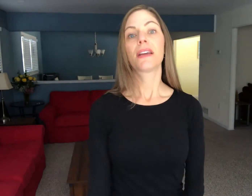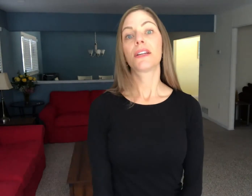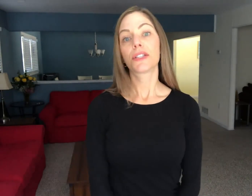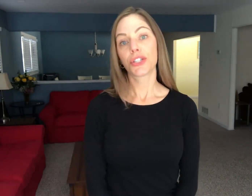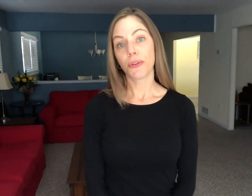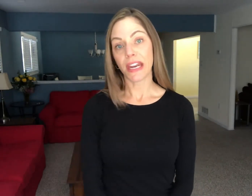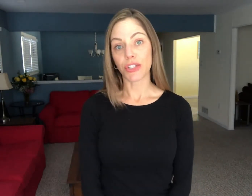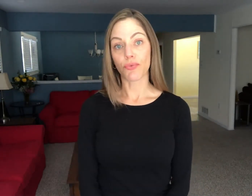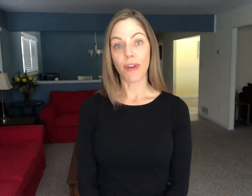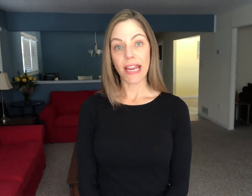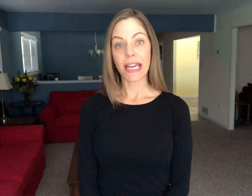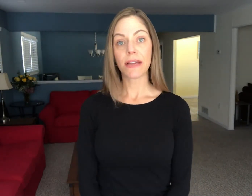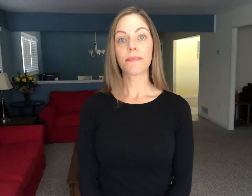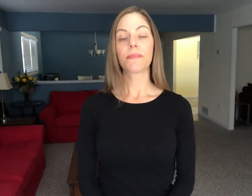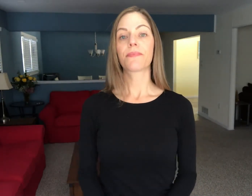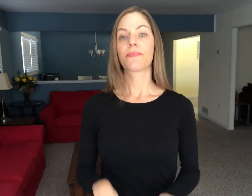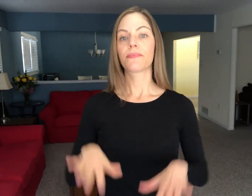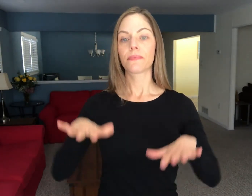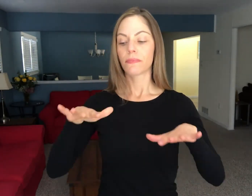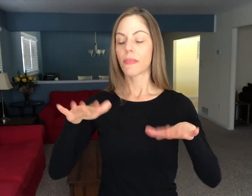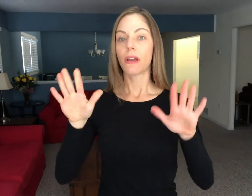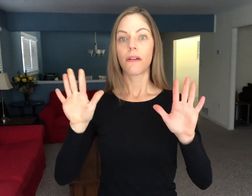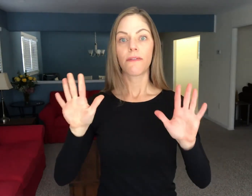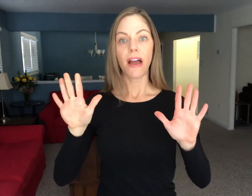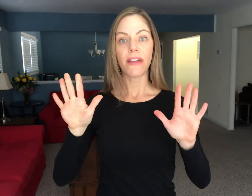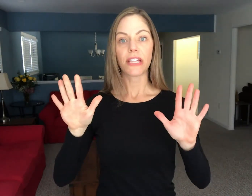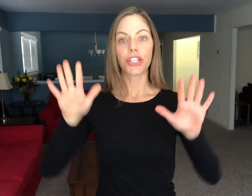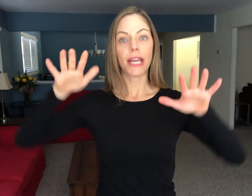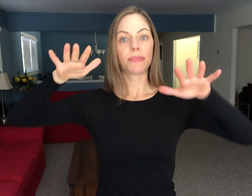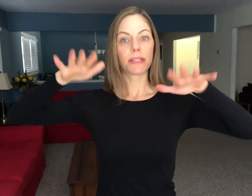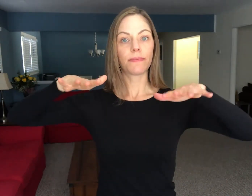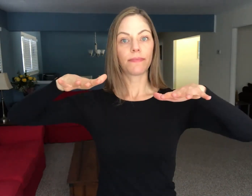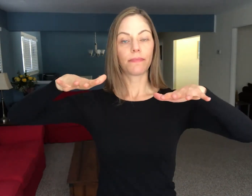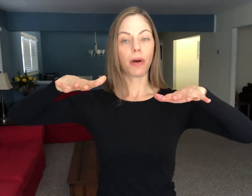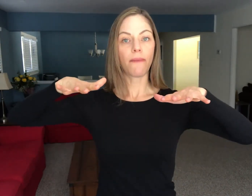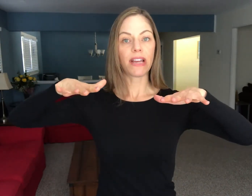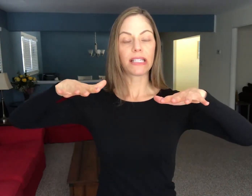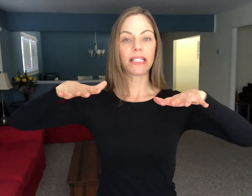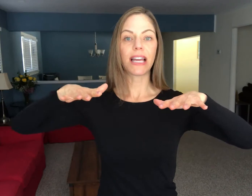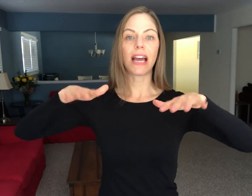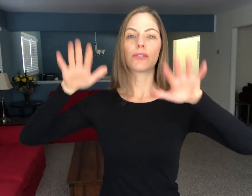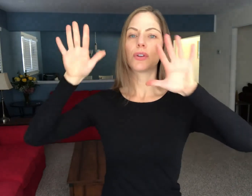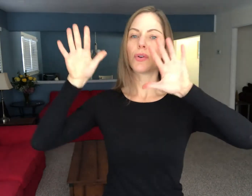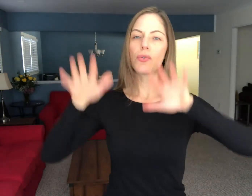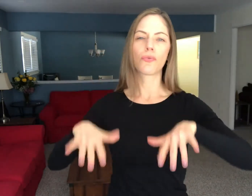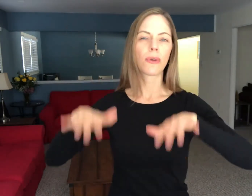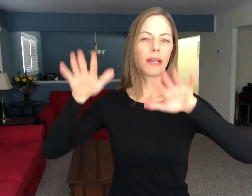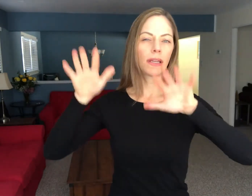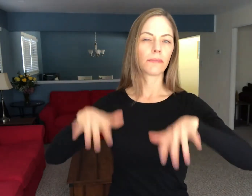To show that it's raining, 5 hand shapes, palm facing down.